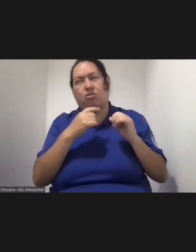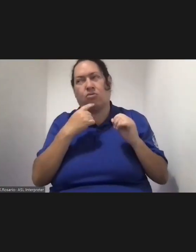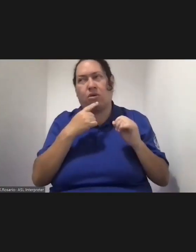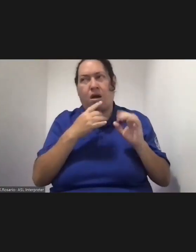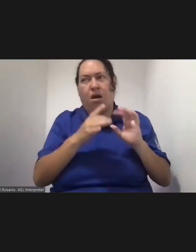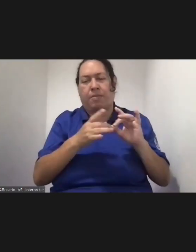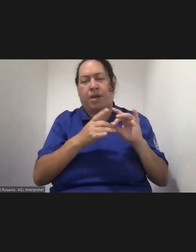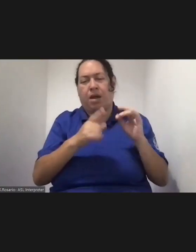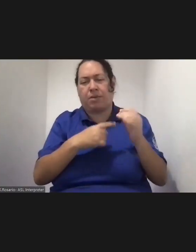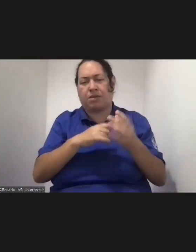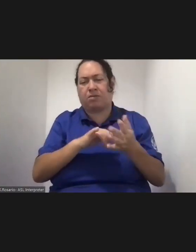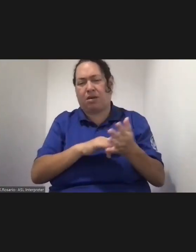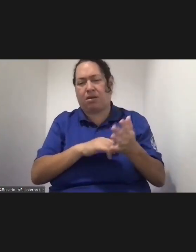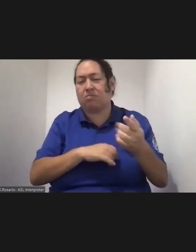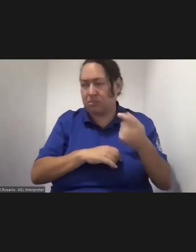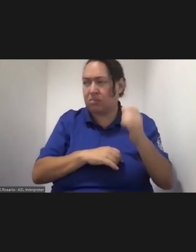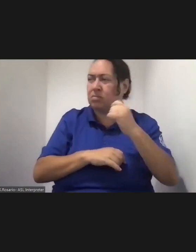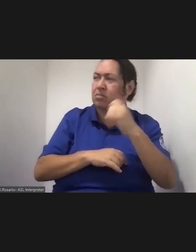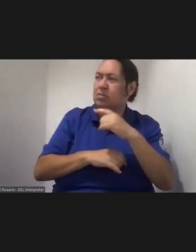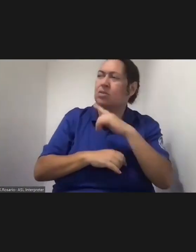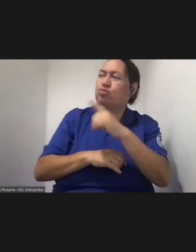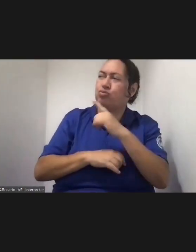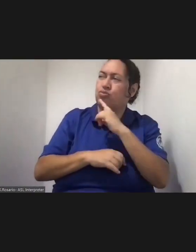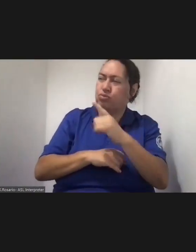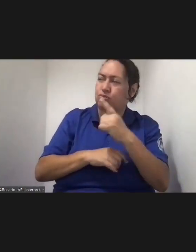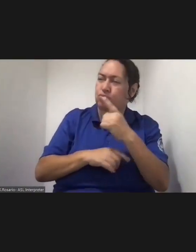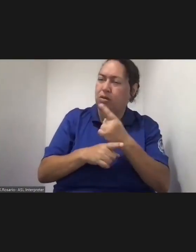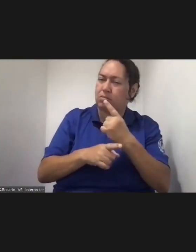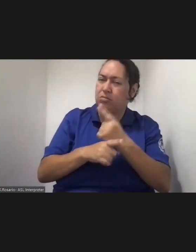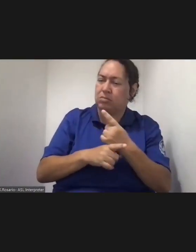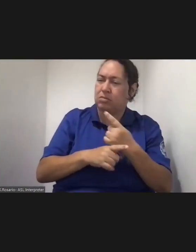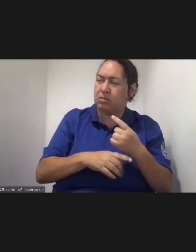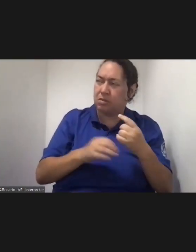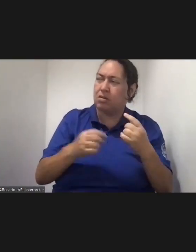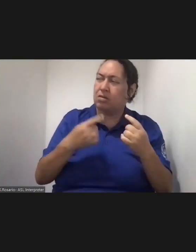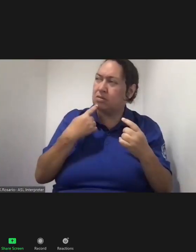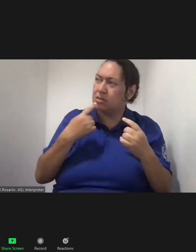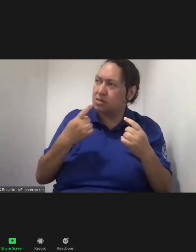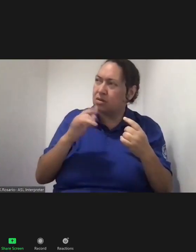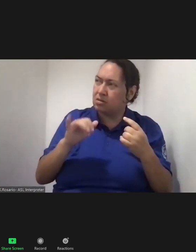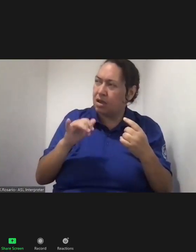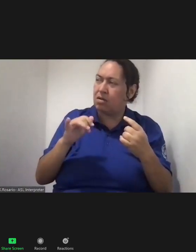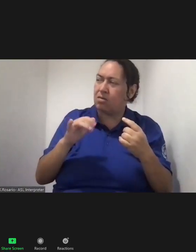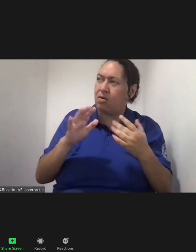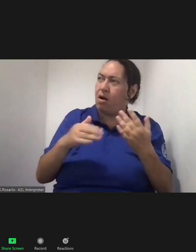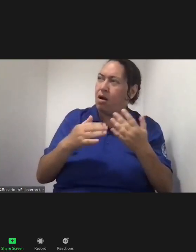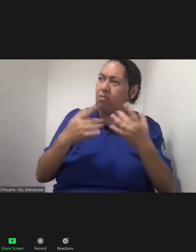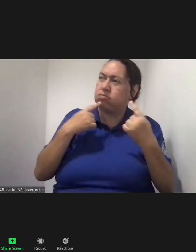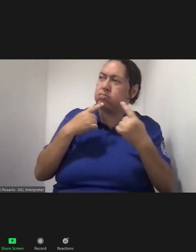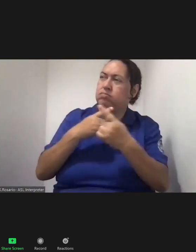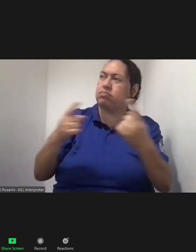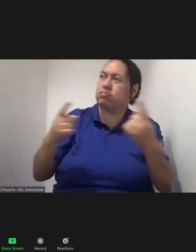That's absolutely true. And we have said in any announcements or messaging